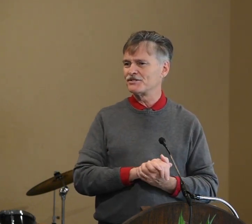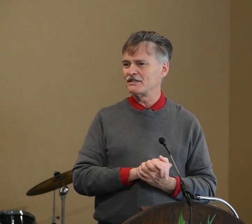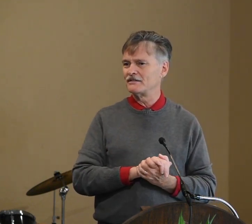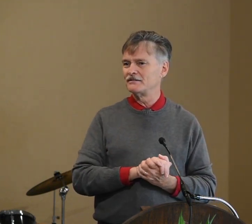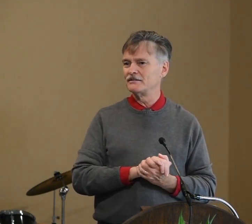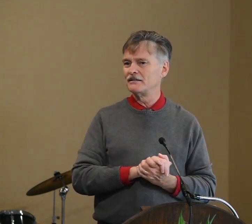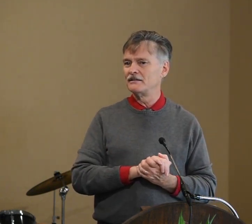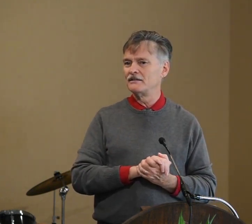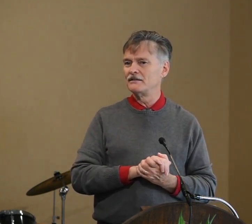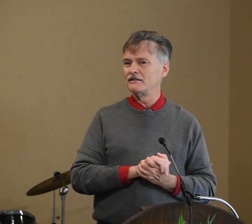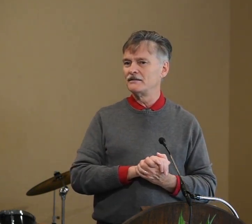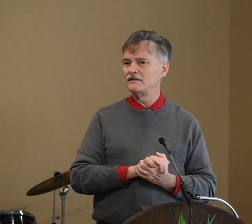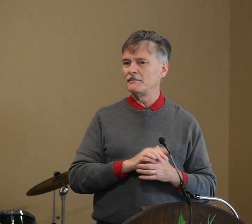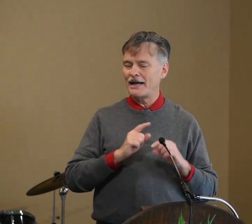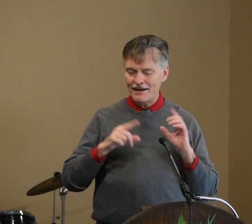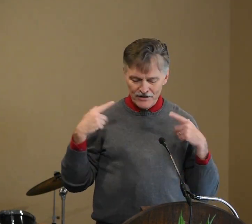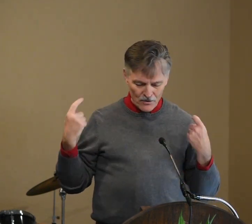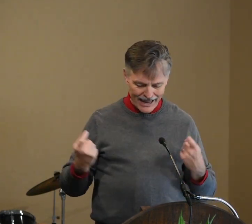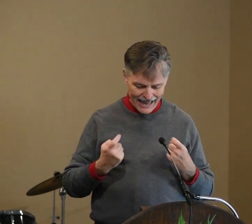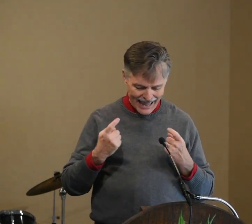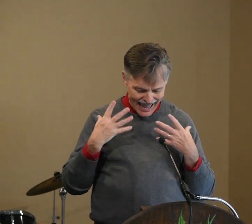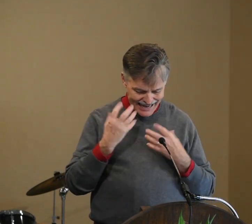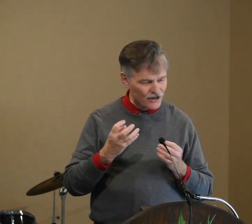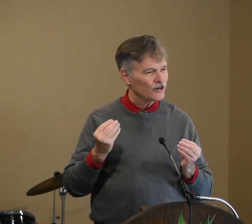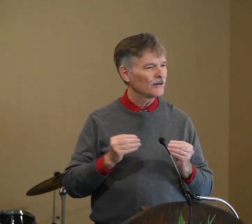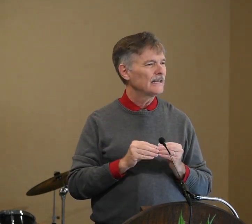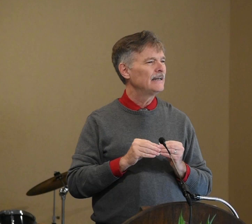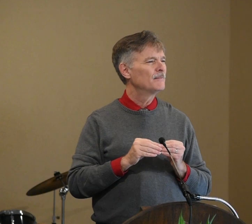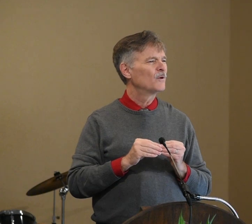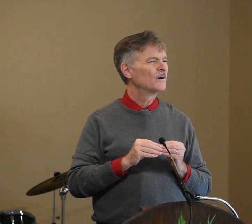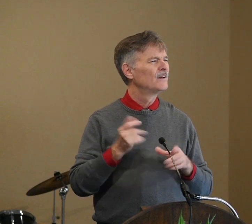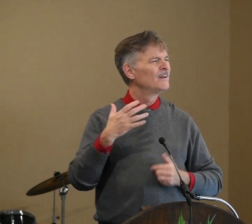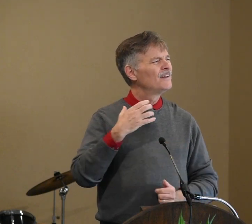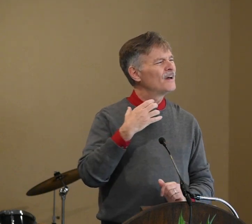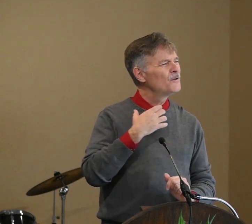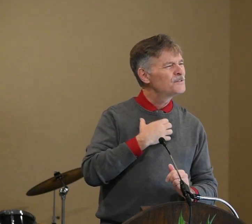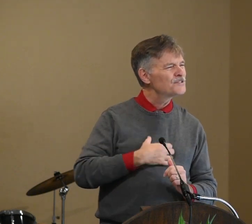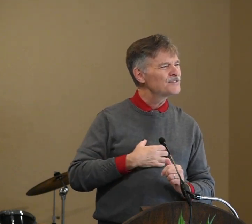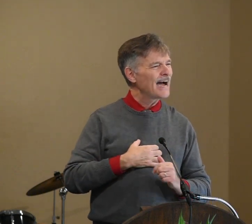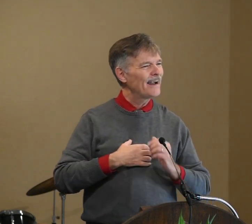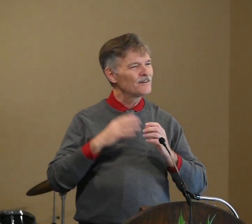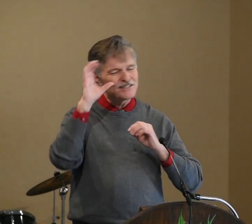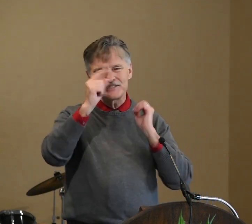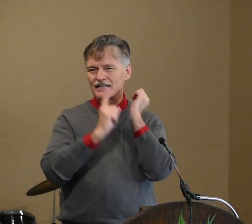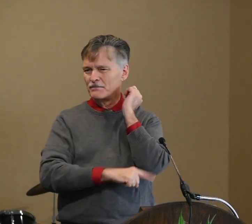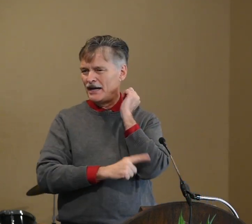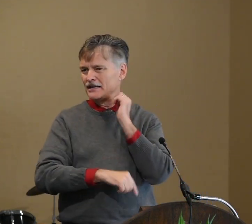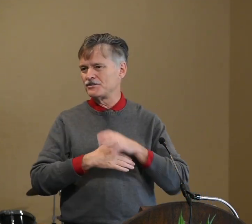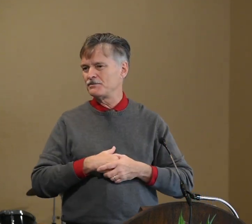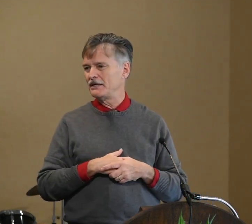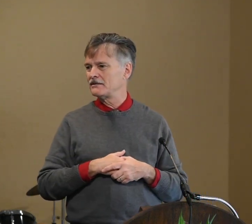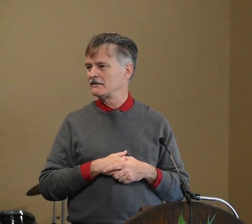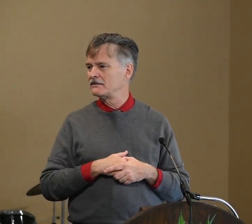person. But I have no anger anymore. No desire to seek punishment.